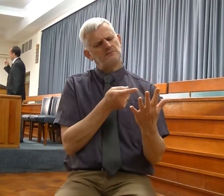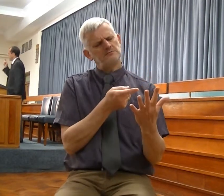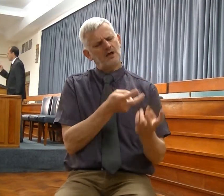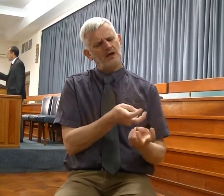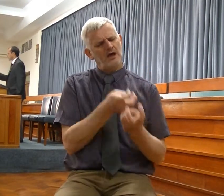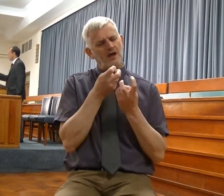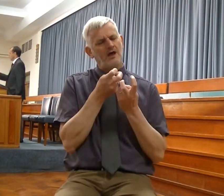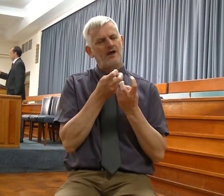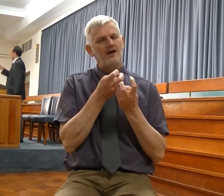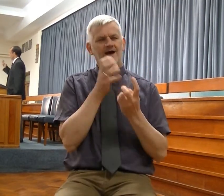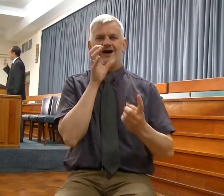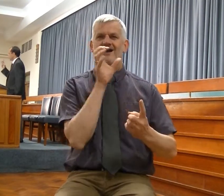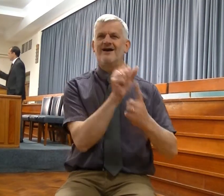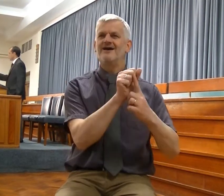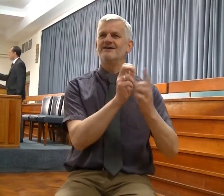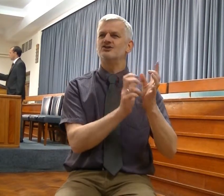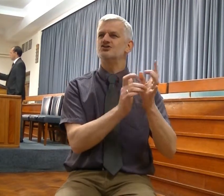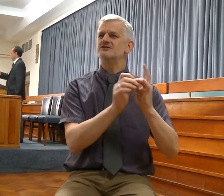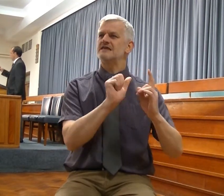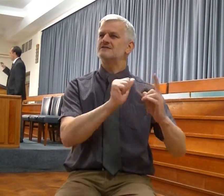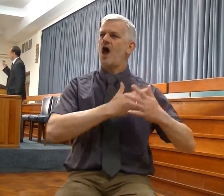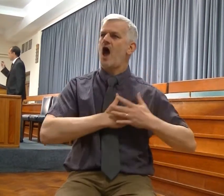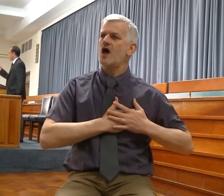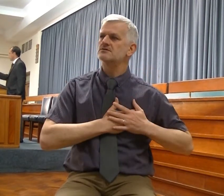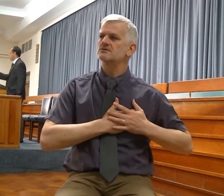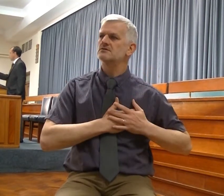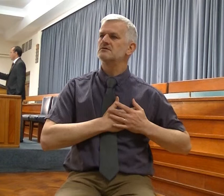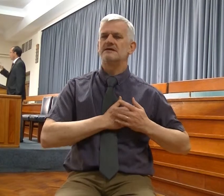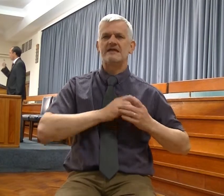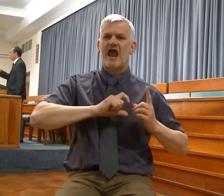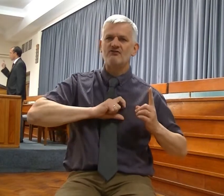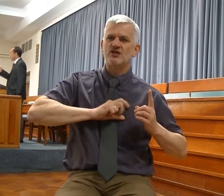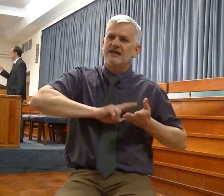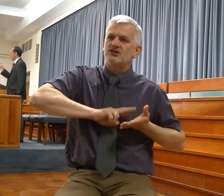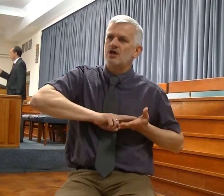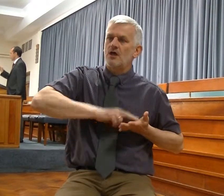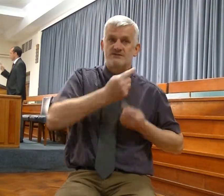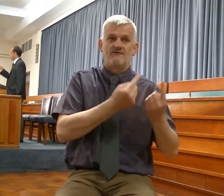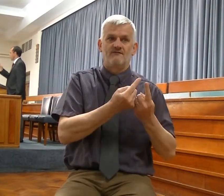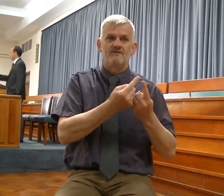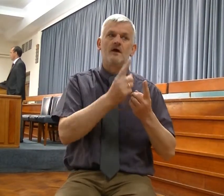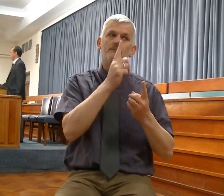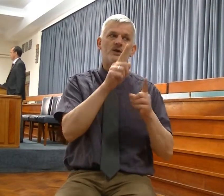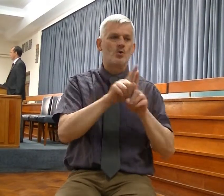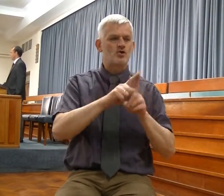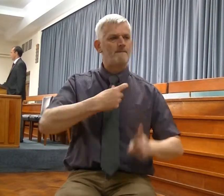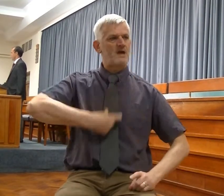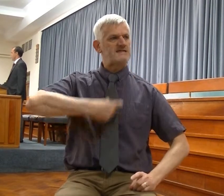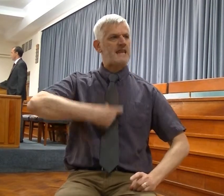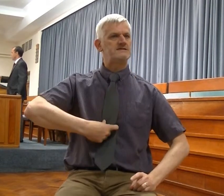idea about his heart, about his character, about his nature, but also about his